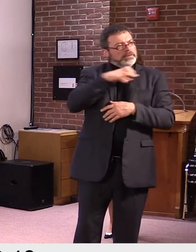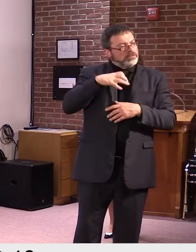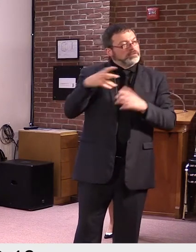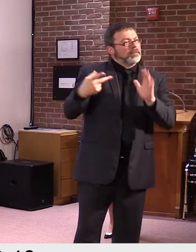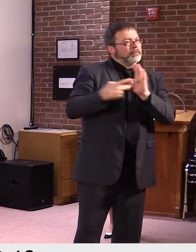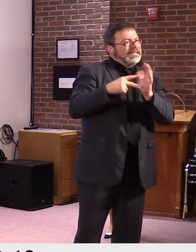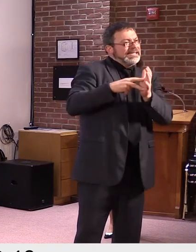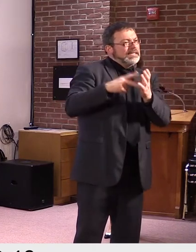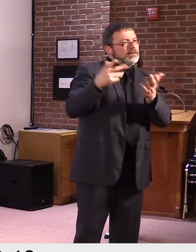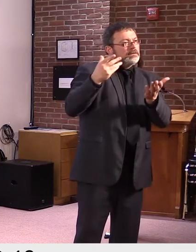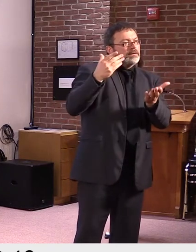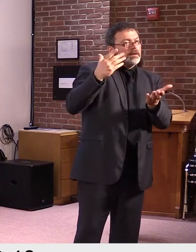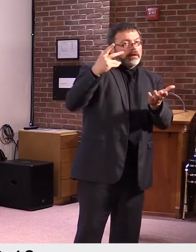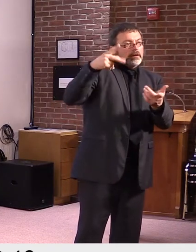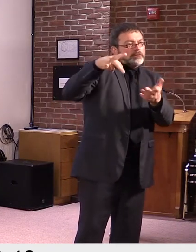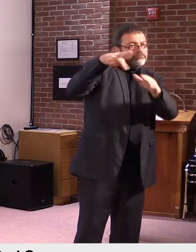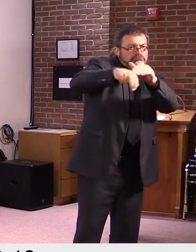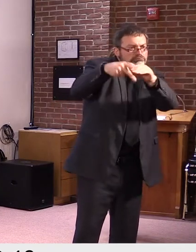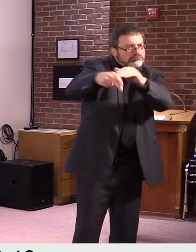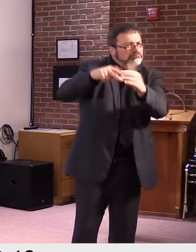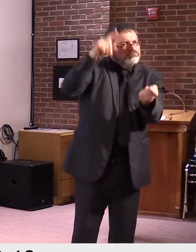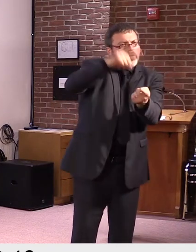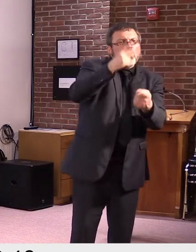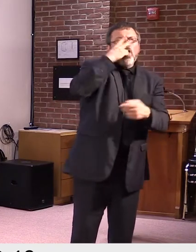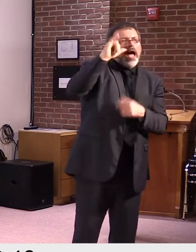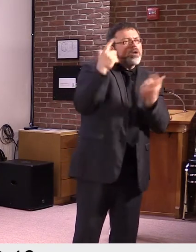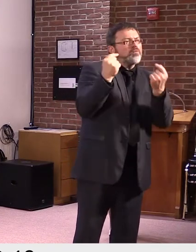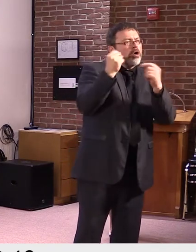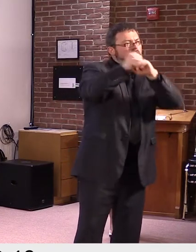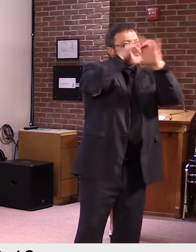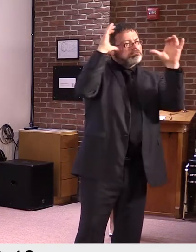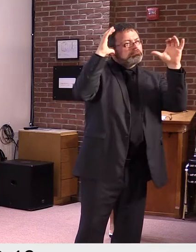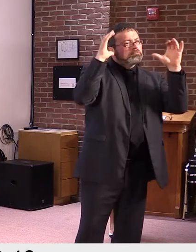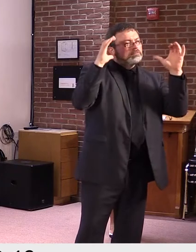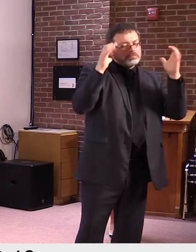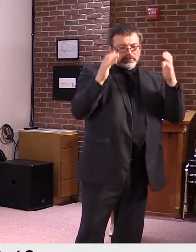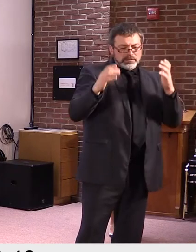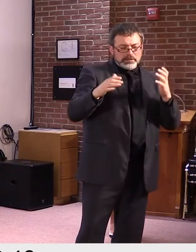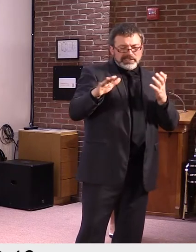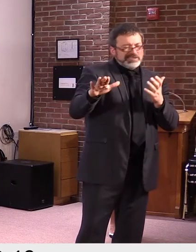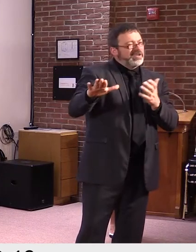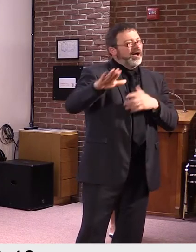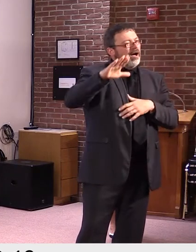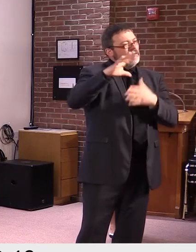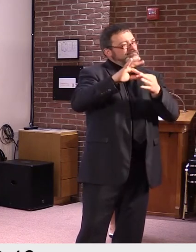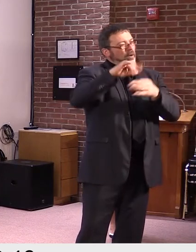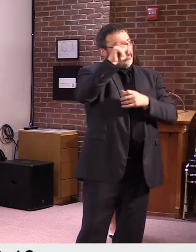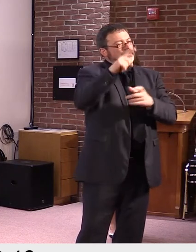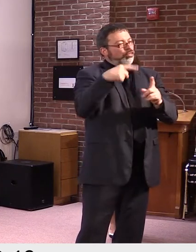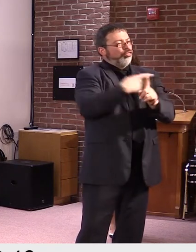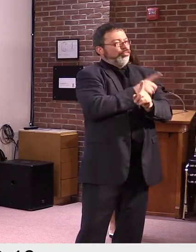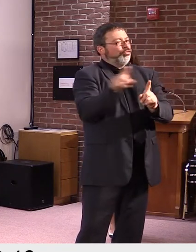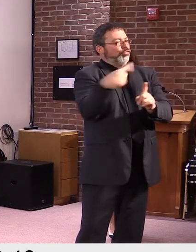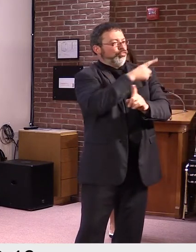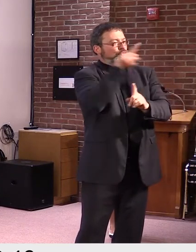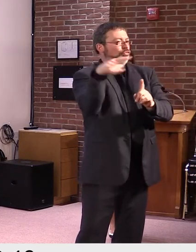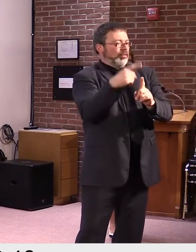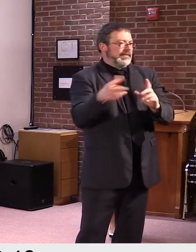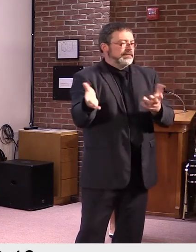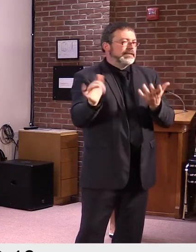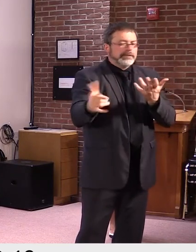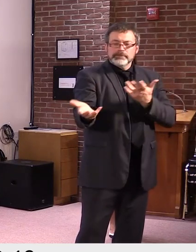Well, not to stay on this topic for too long, but as I've said in prior press events, and I've testified in the legislature over the last couple of